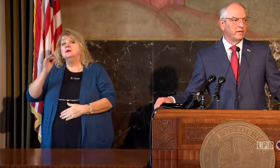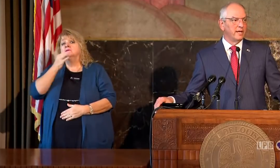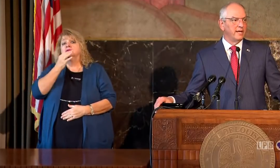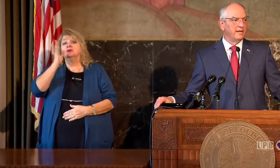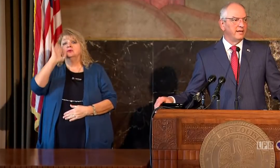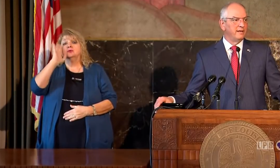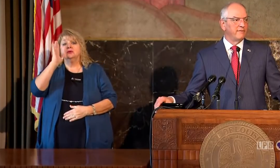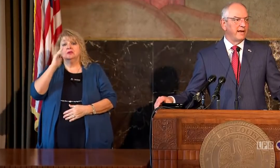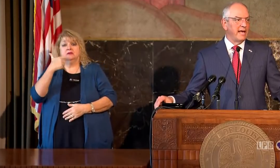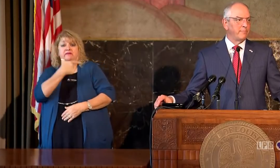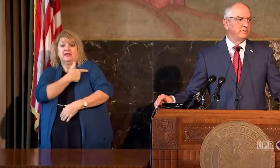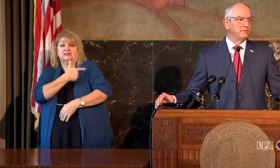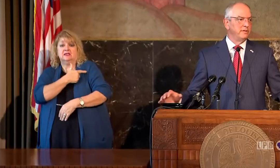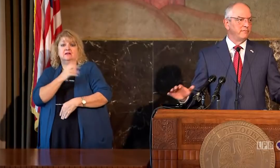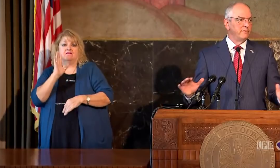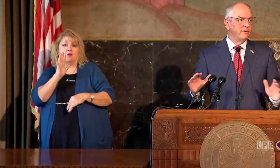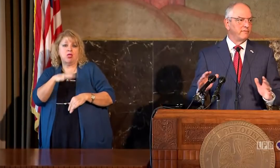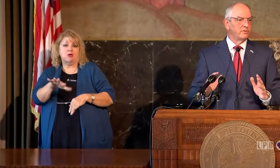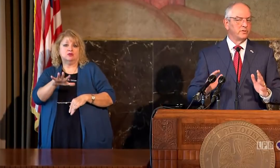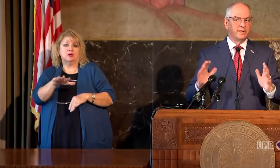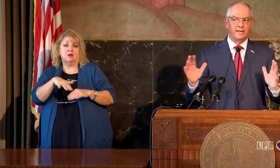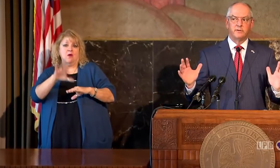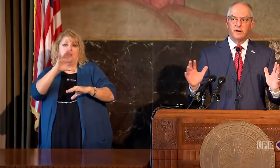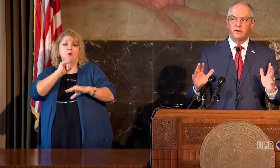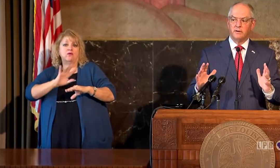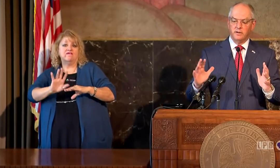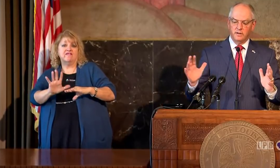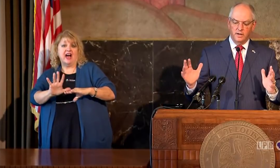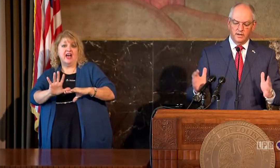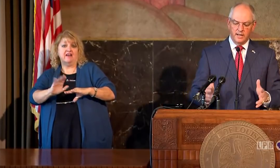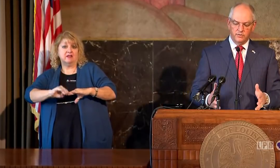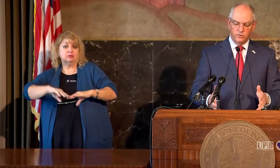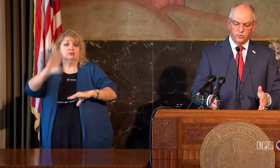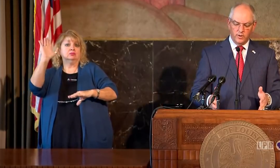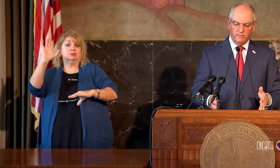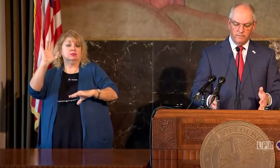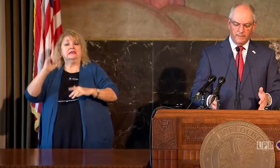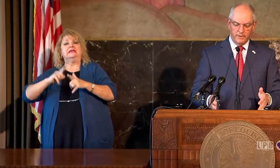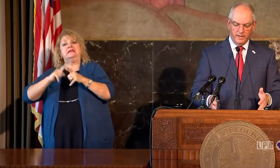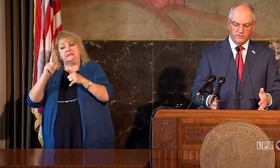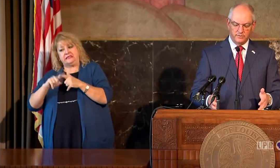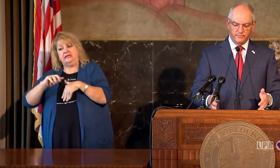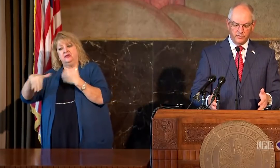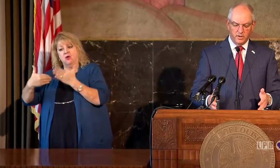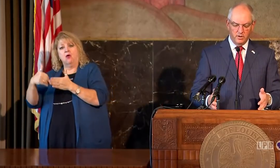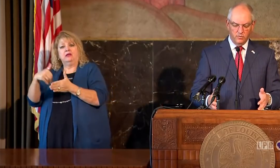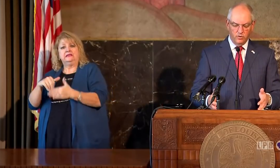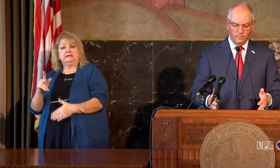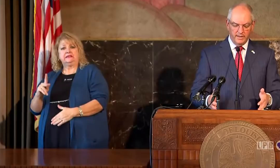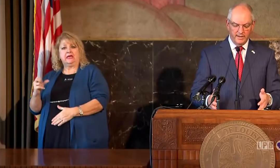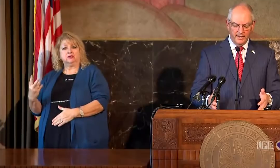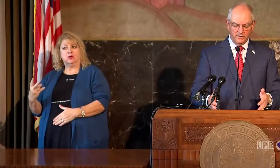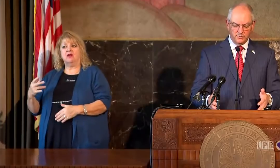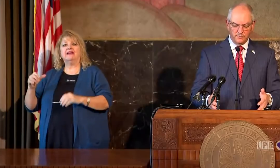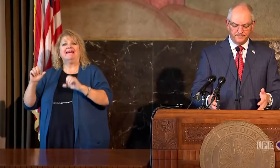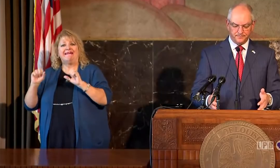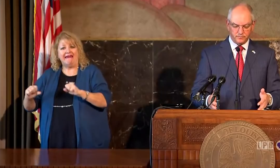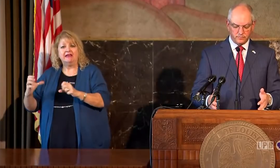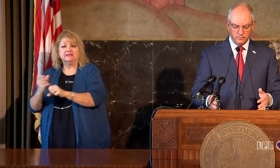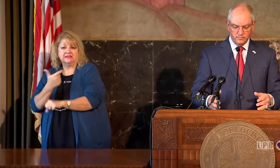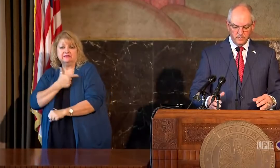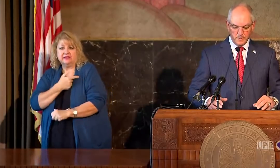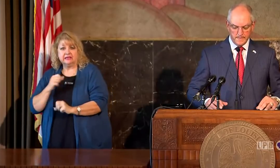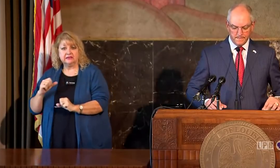older. And if that happens, then virtually the entire K through 12 population will be eligible.